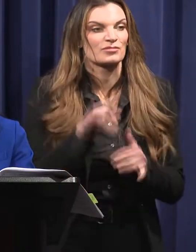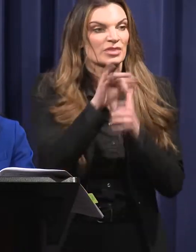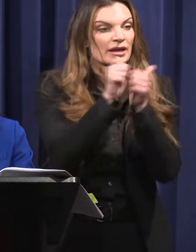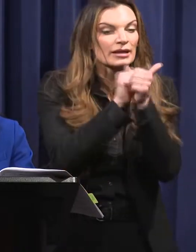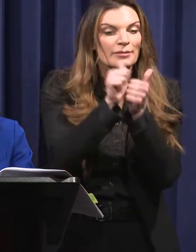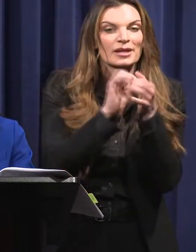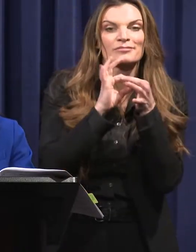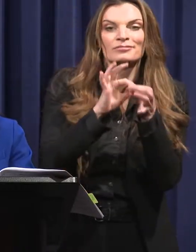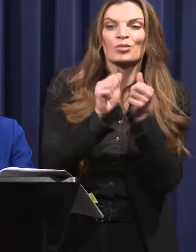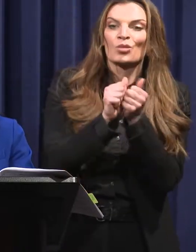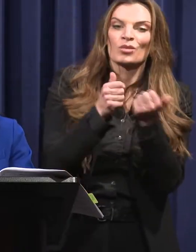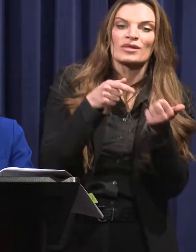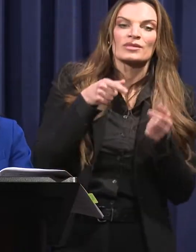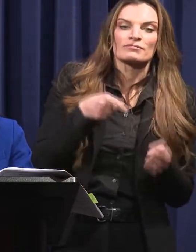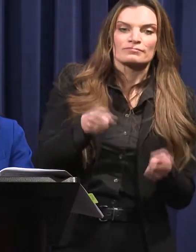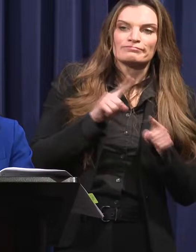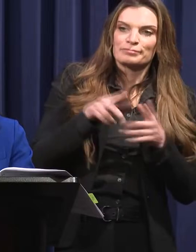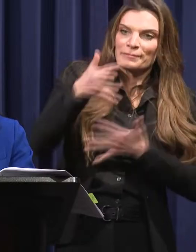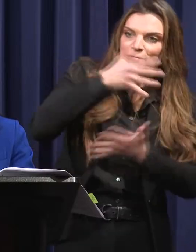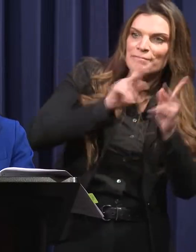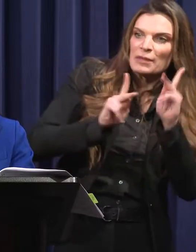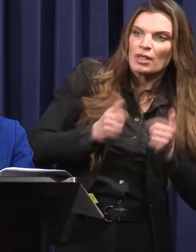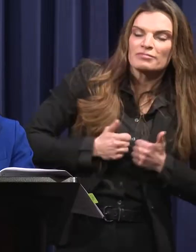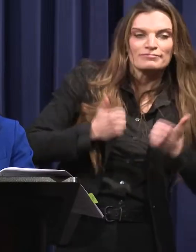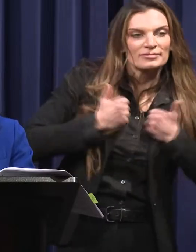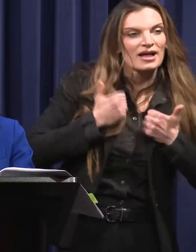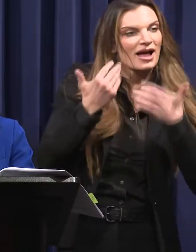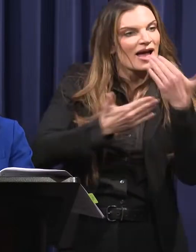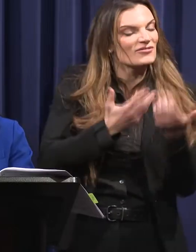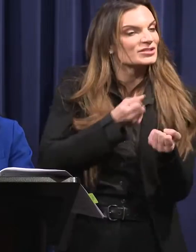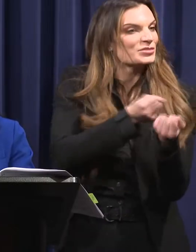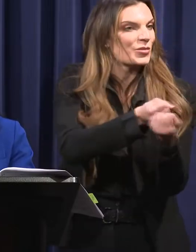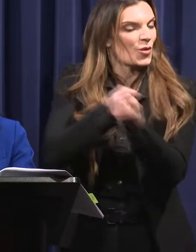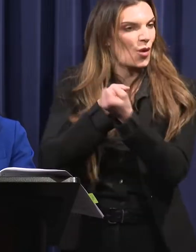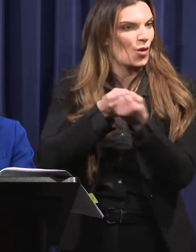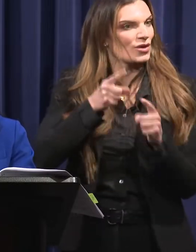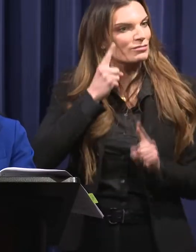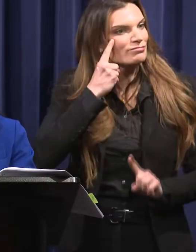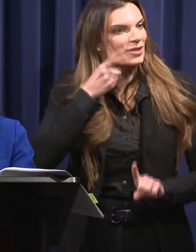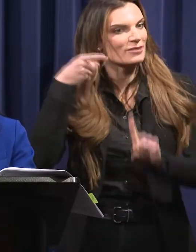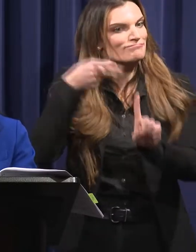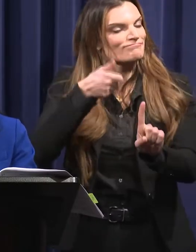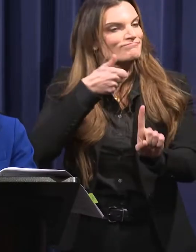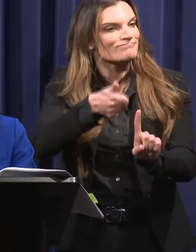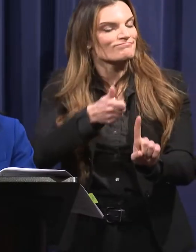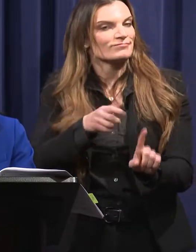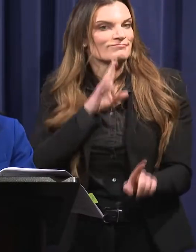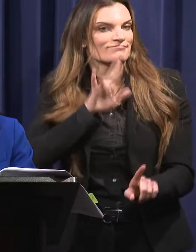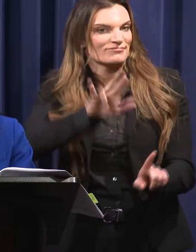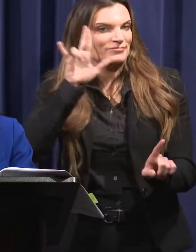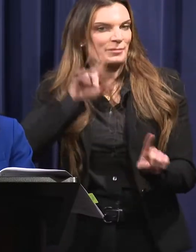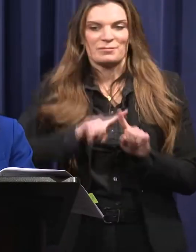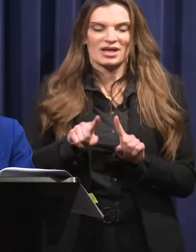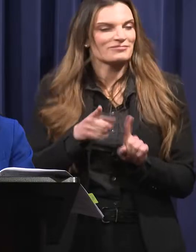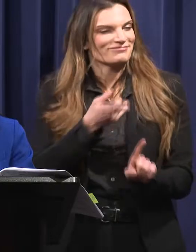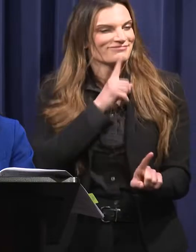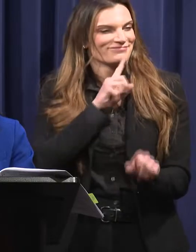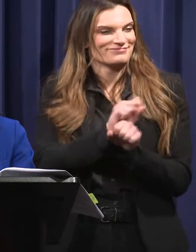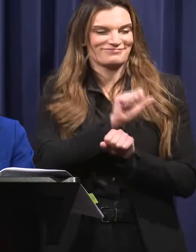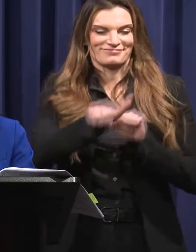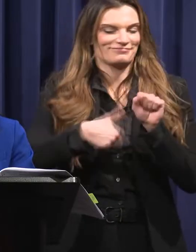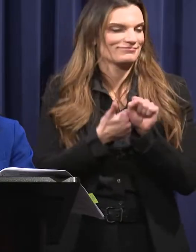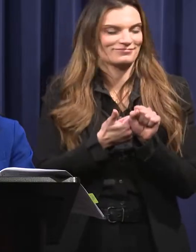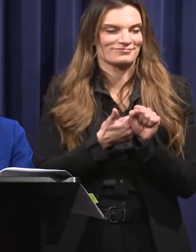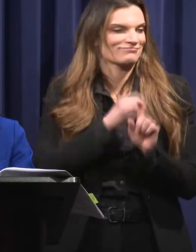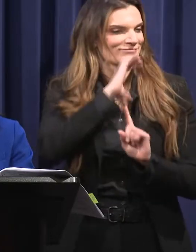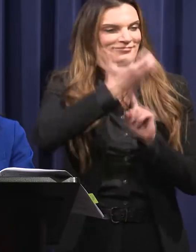with social welfare and activity similar to the types of nonprofits those watching at home might donate to.